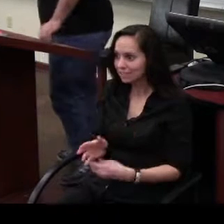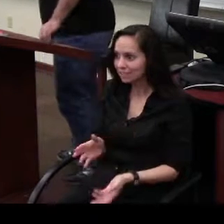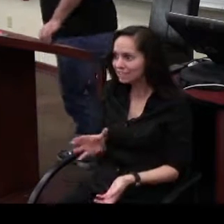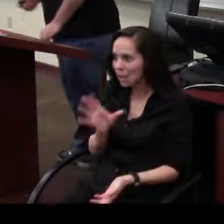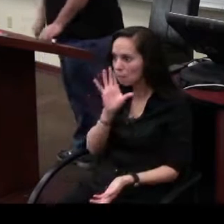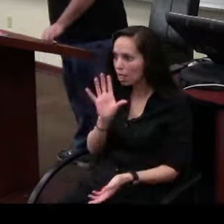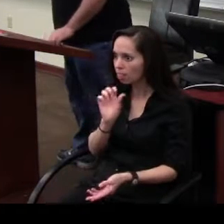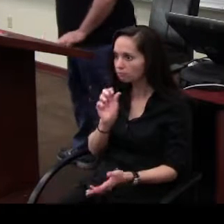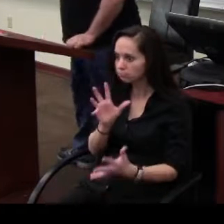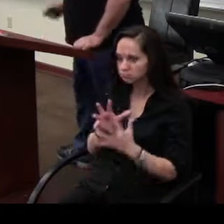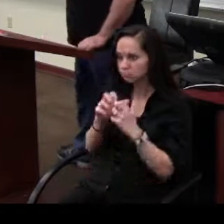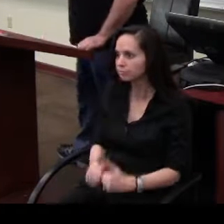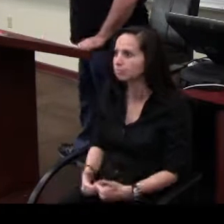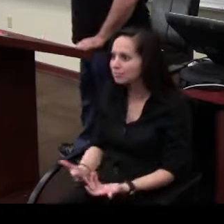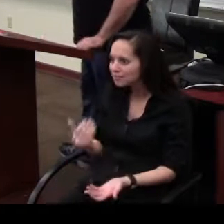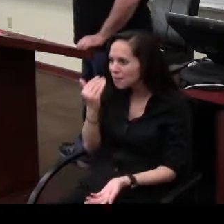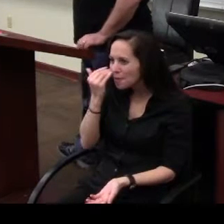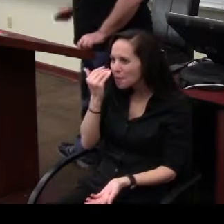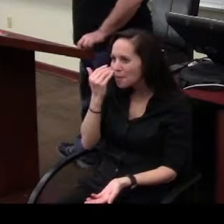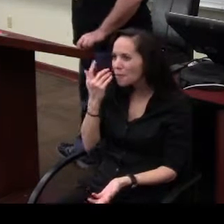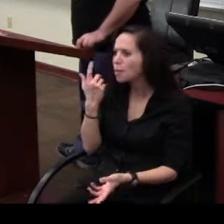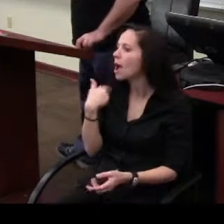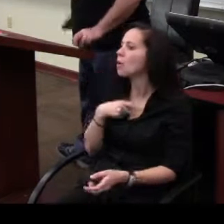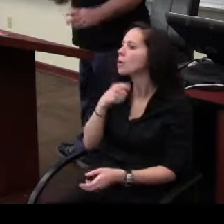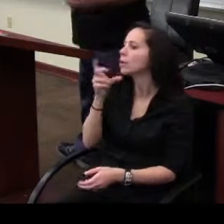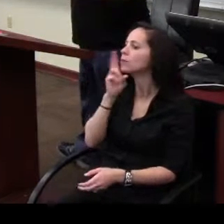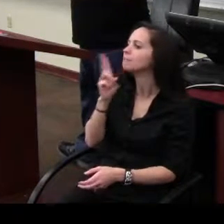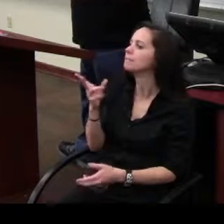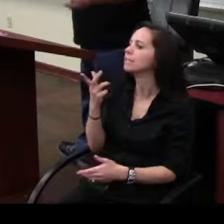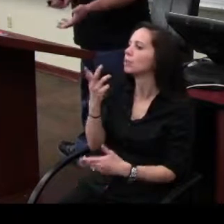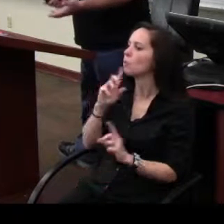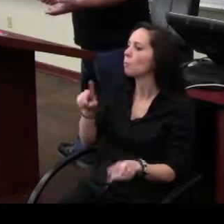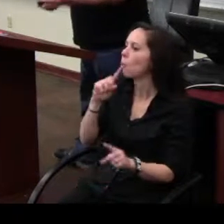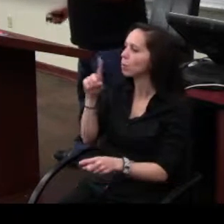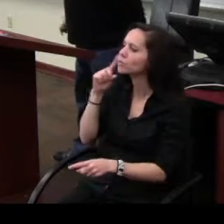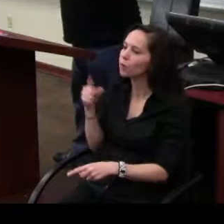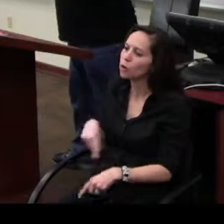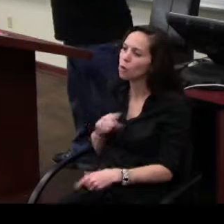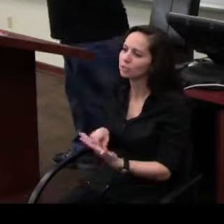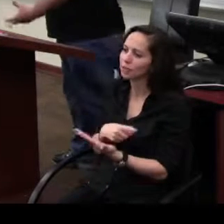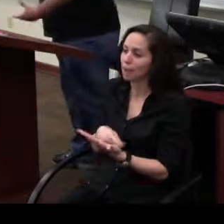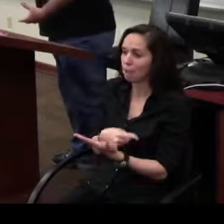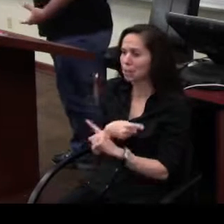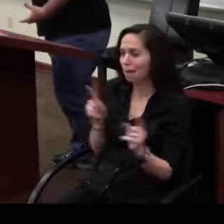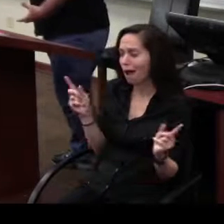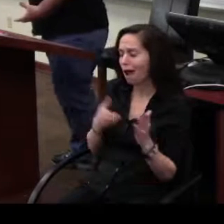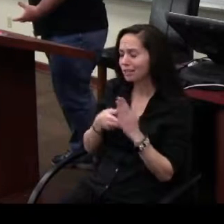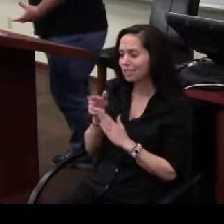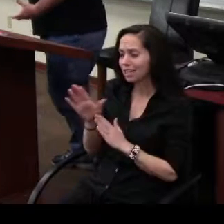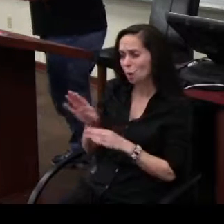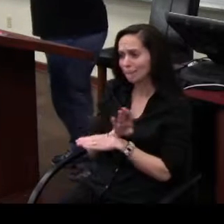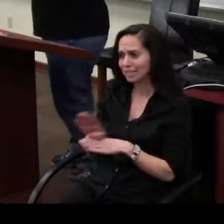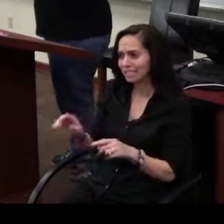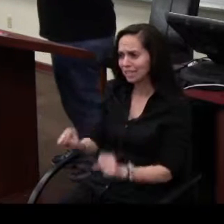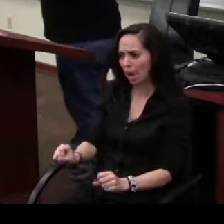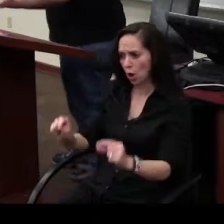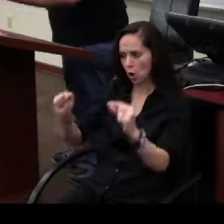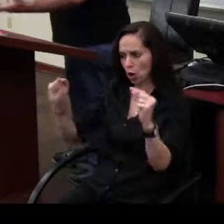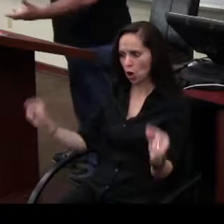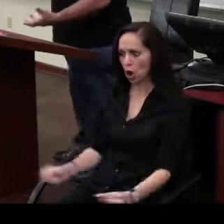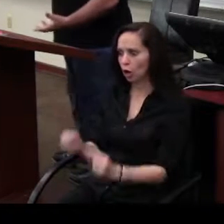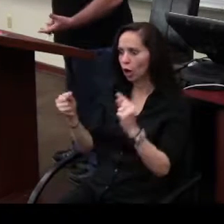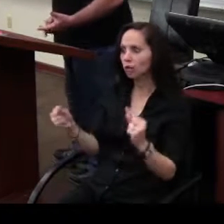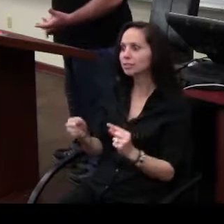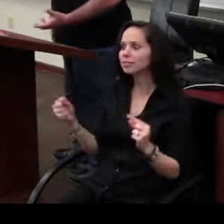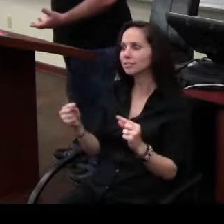this, and we don't get the reports of all of these big money ones because, quite frankly, your business can be hurt